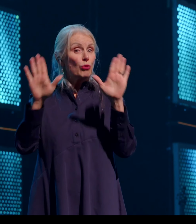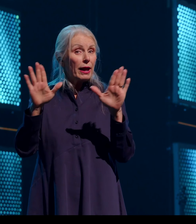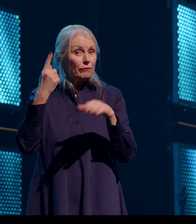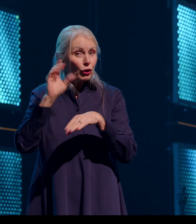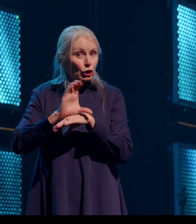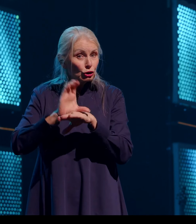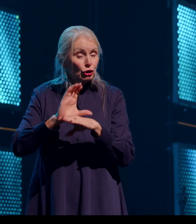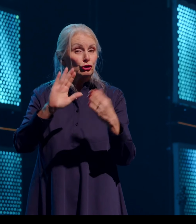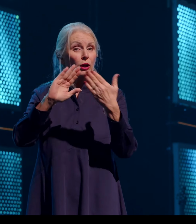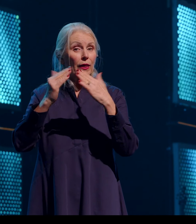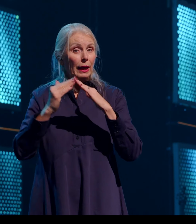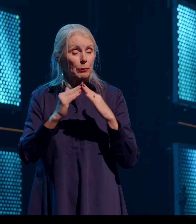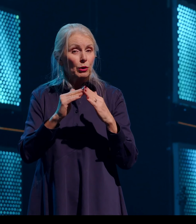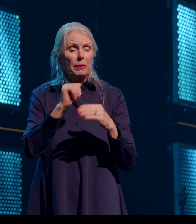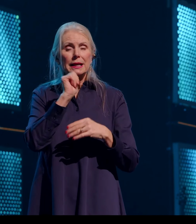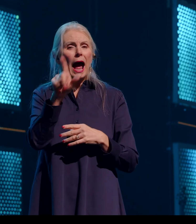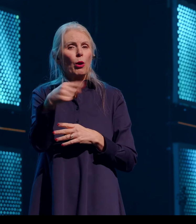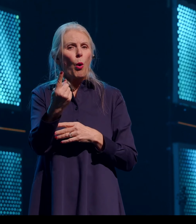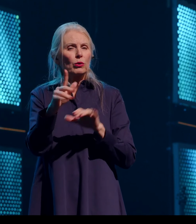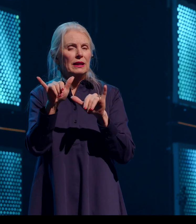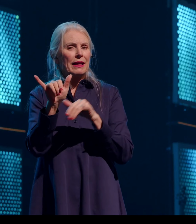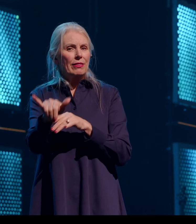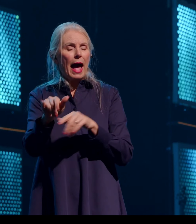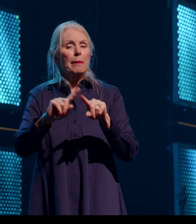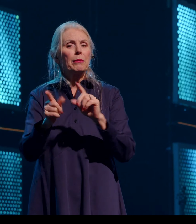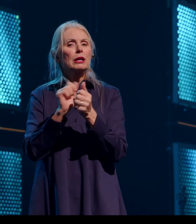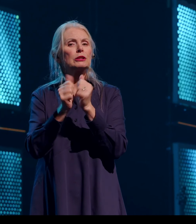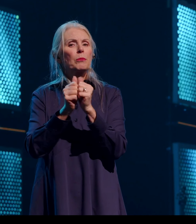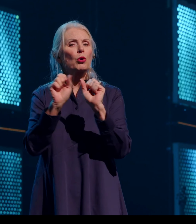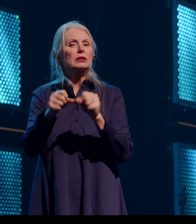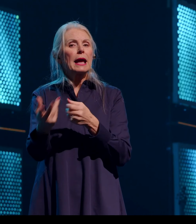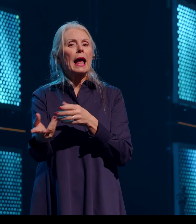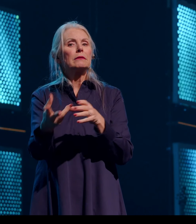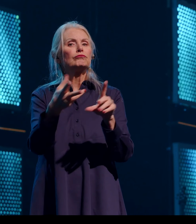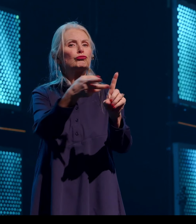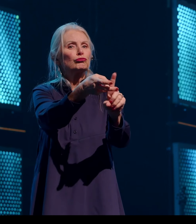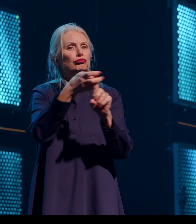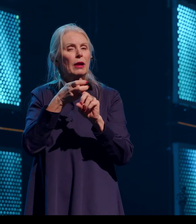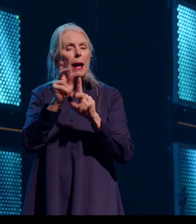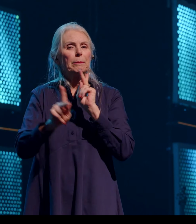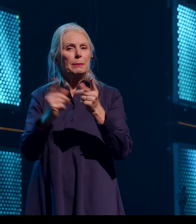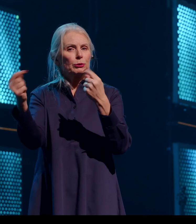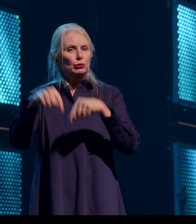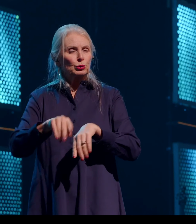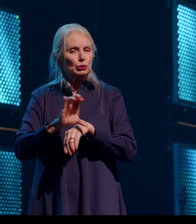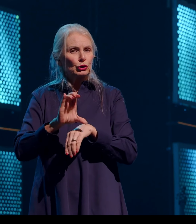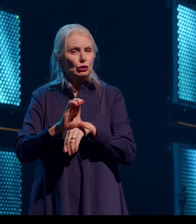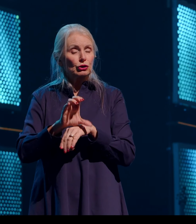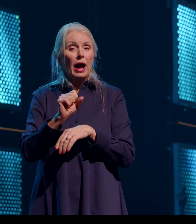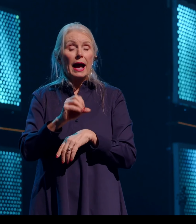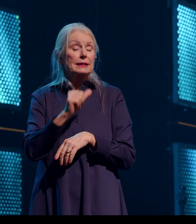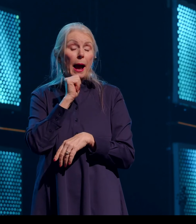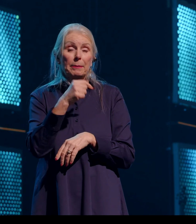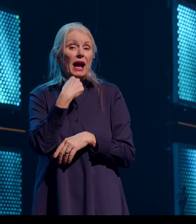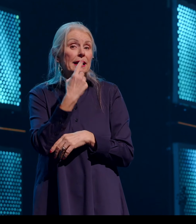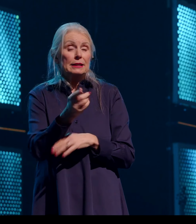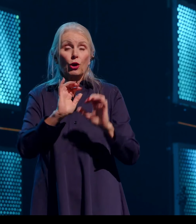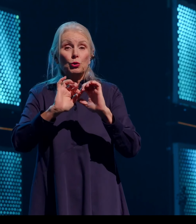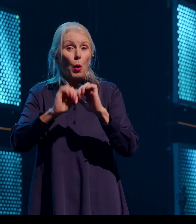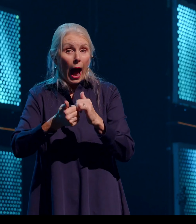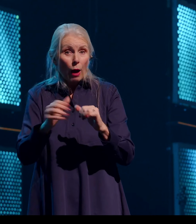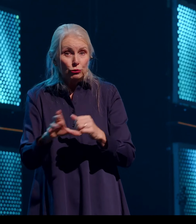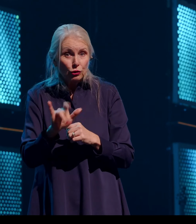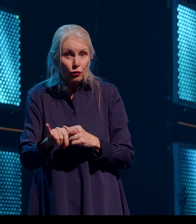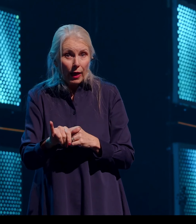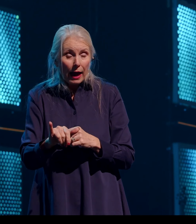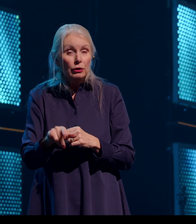our community. But not only that sports could bring people to church. And I said, I'm not going to tell you how to do it. You can do it. I know you